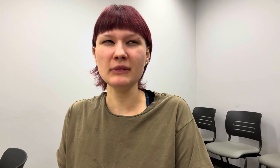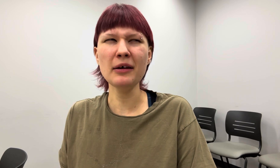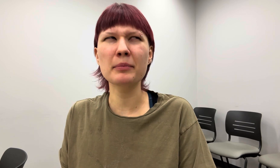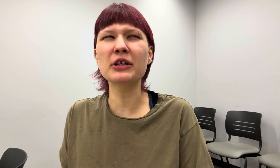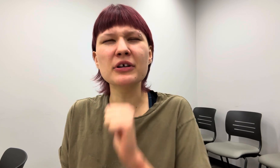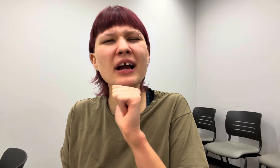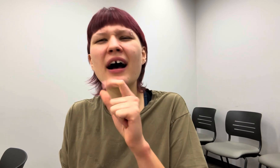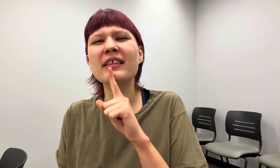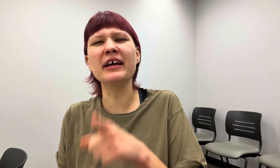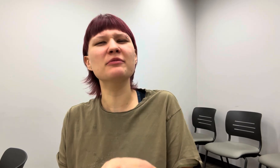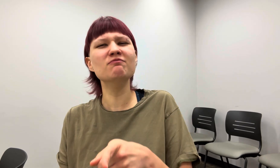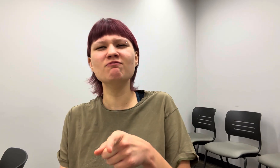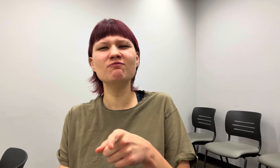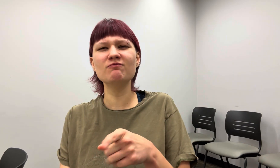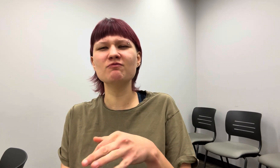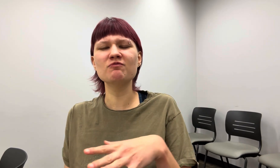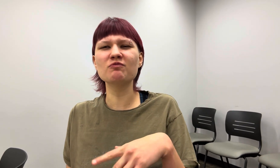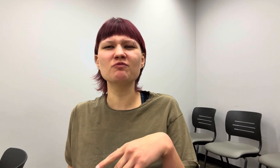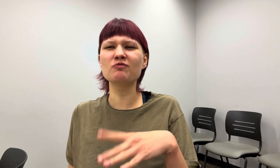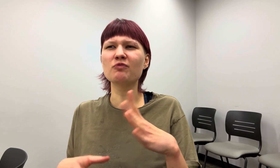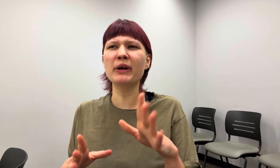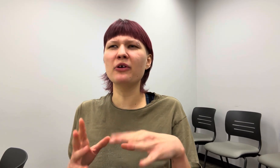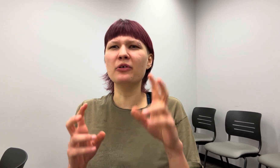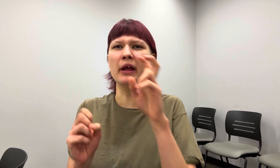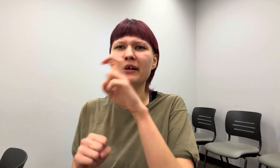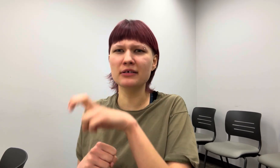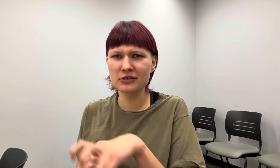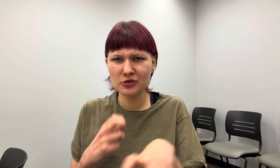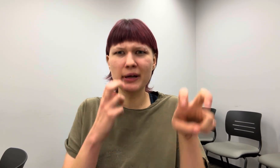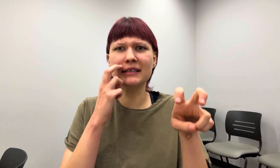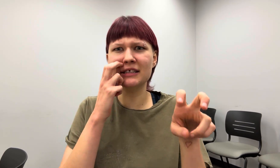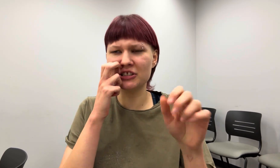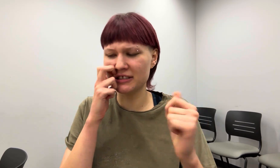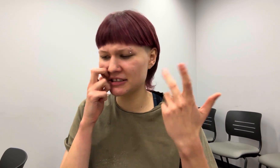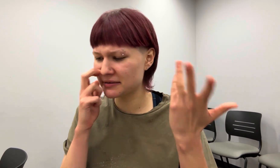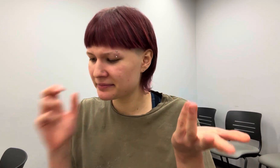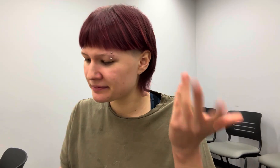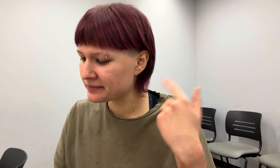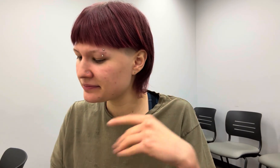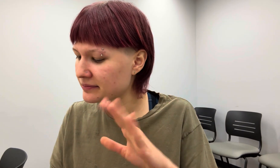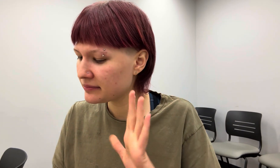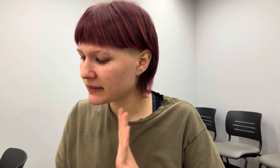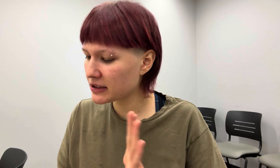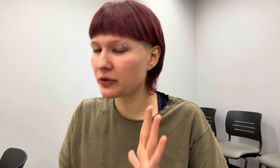but they're not like real like transitions. That's okay.